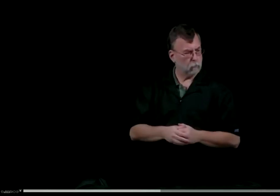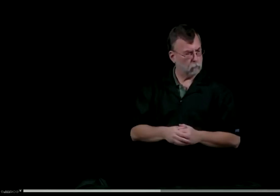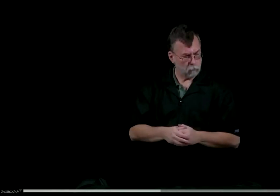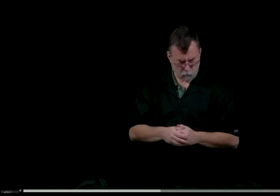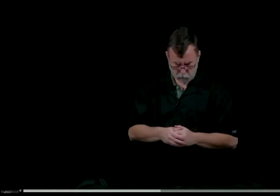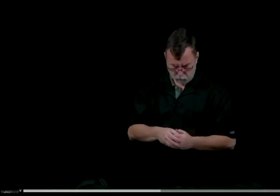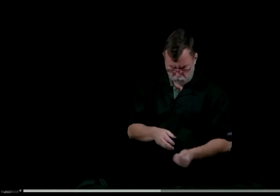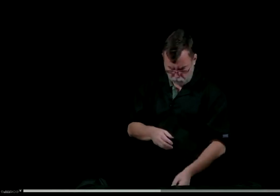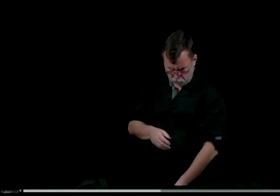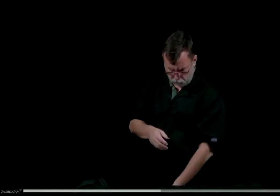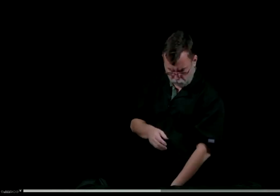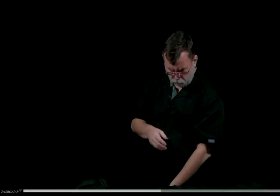God.